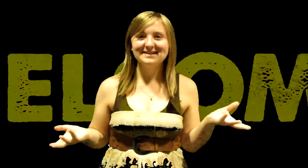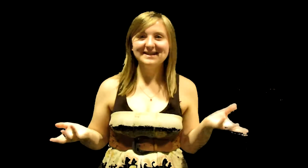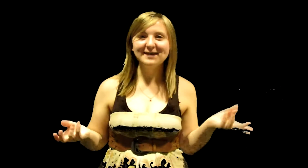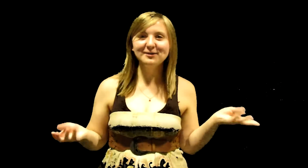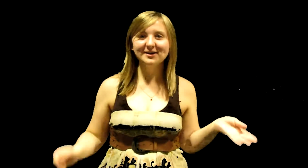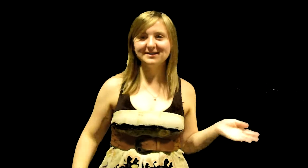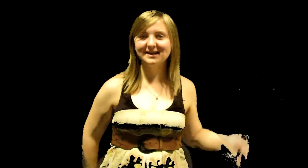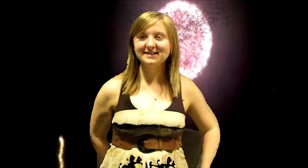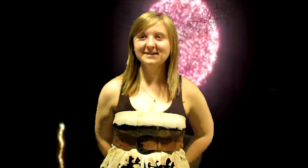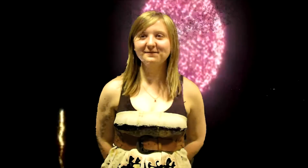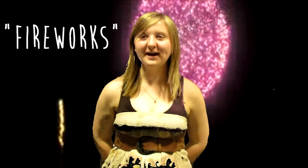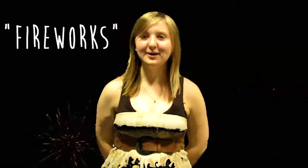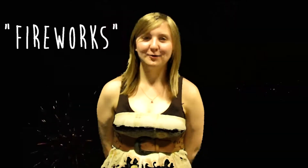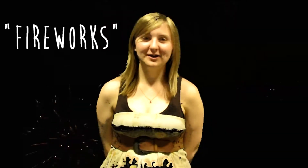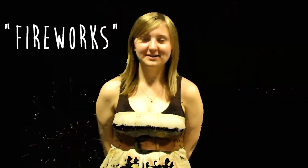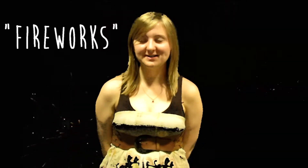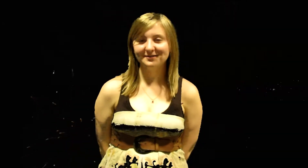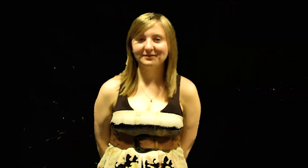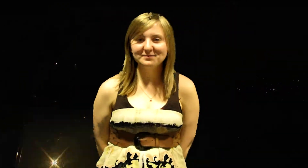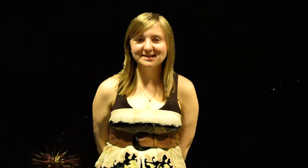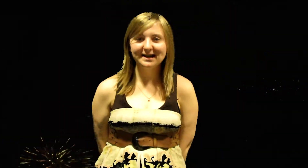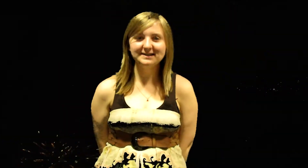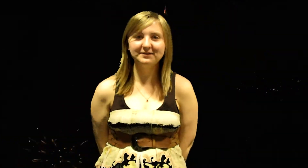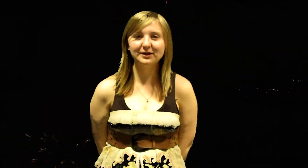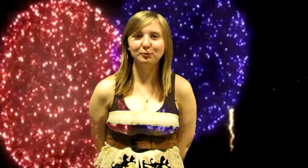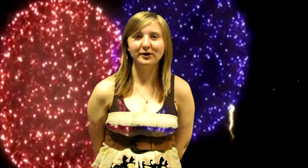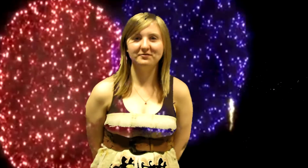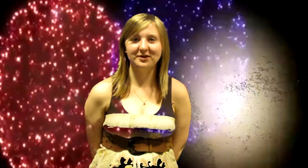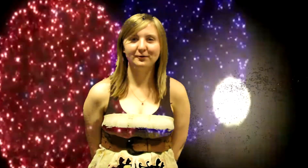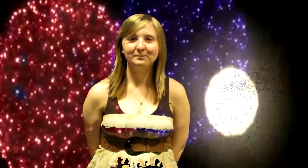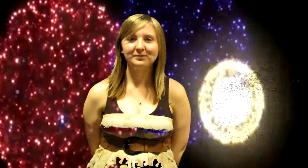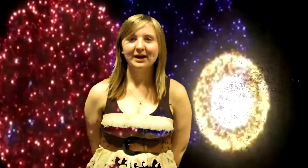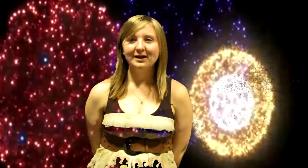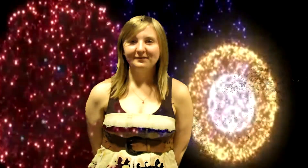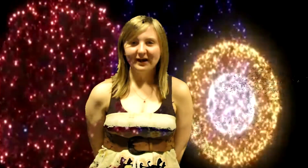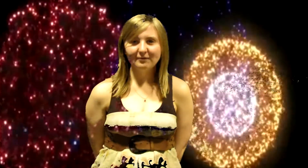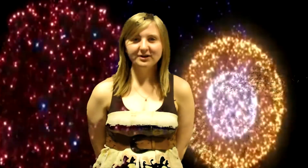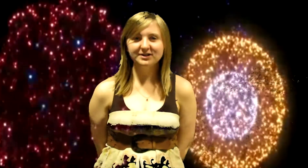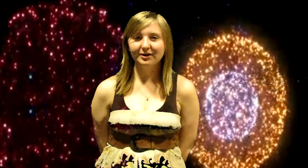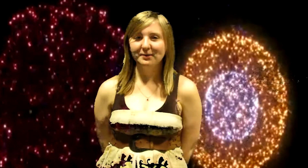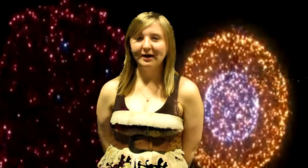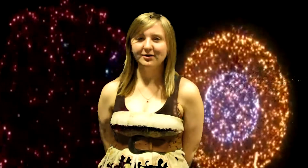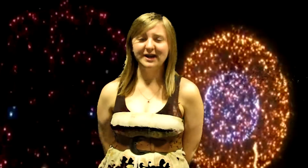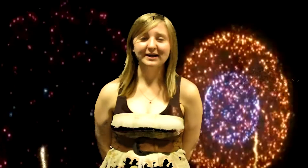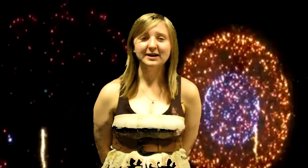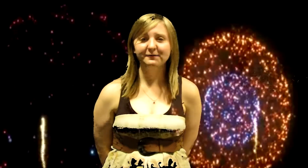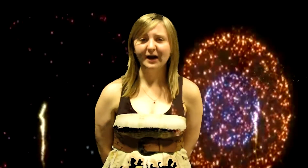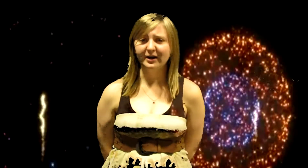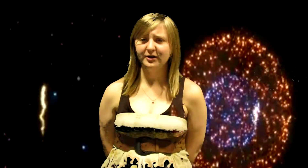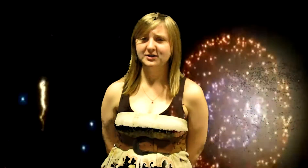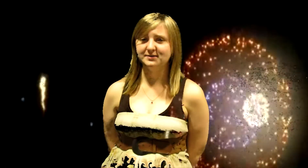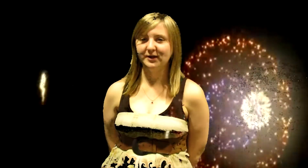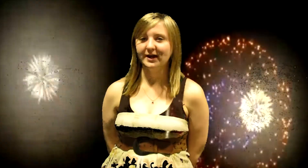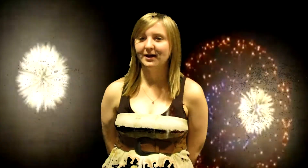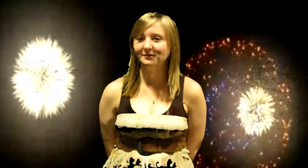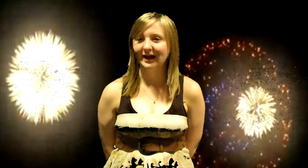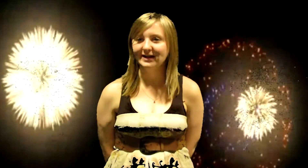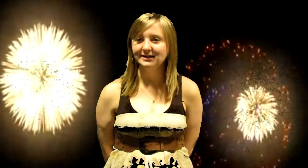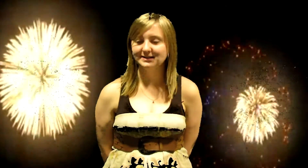Today we are discussing fireworks from the scientific point of view. Fireworks are a pyrotechnic fire display of light and